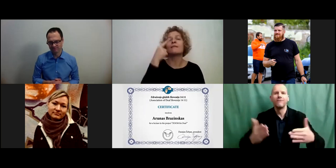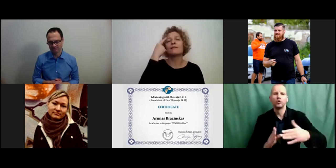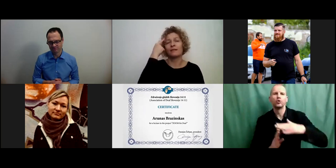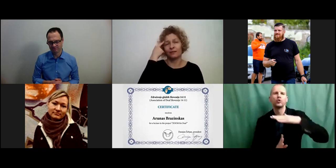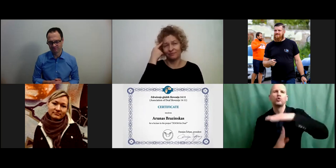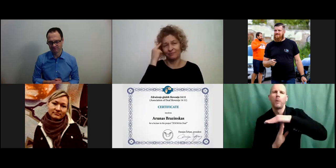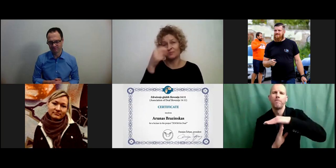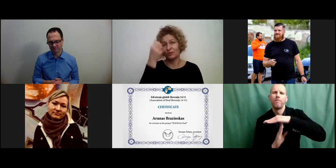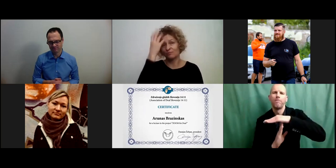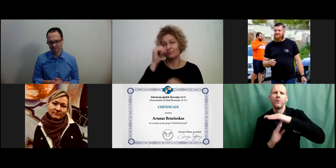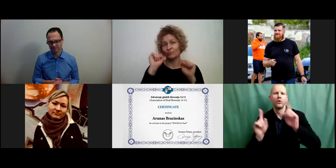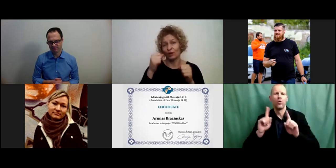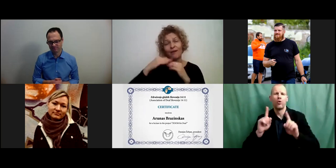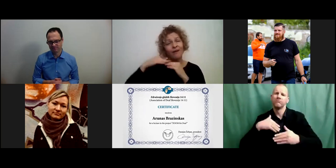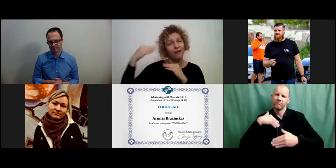interpreting